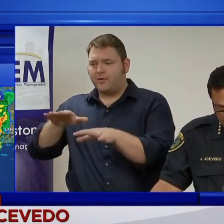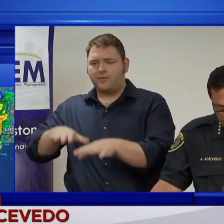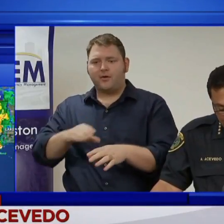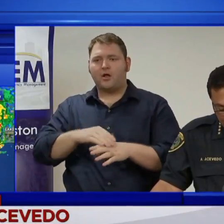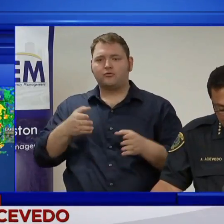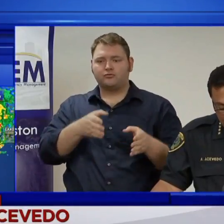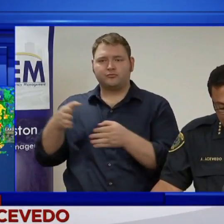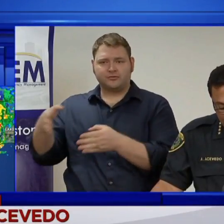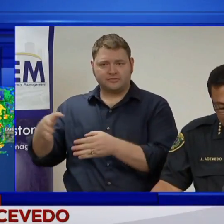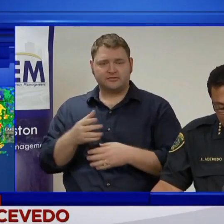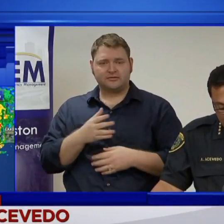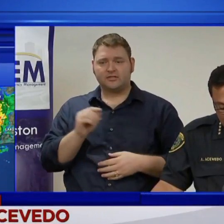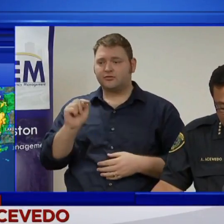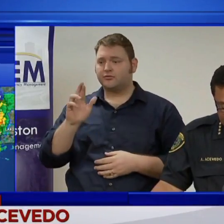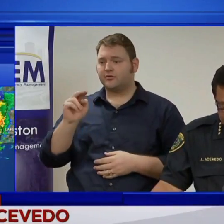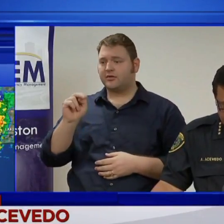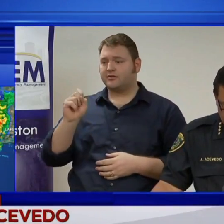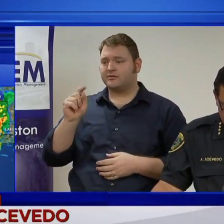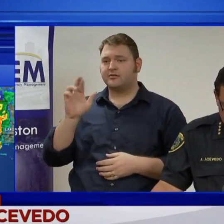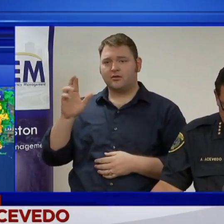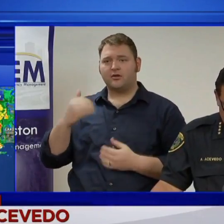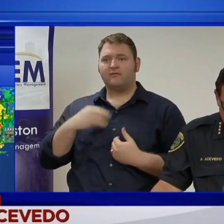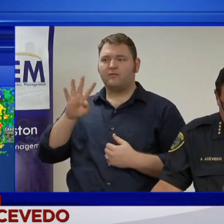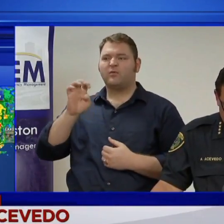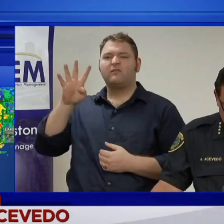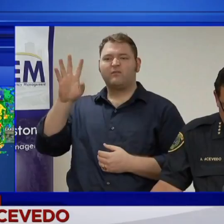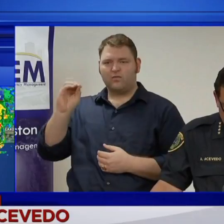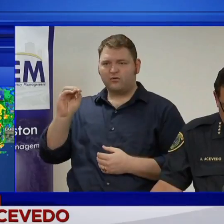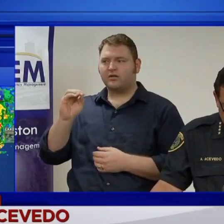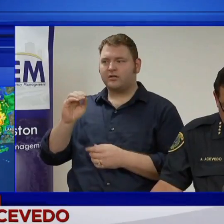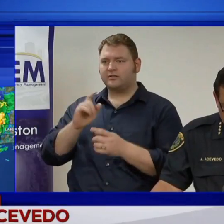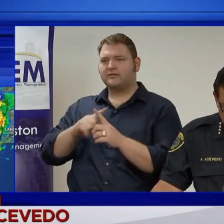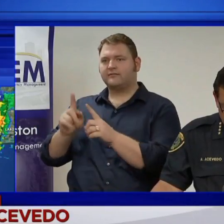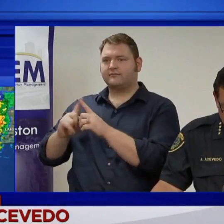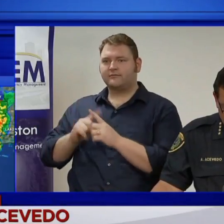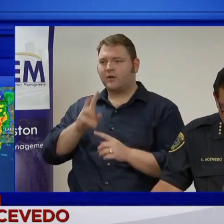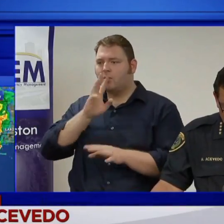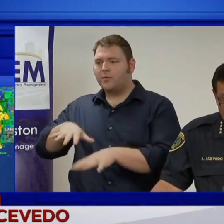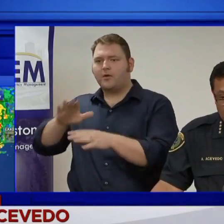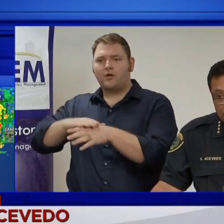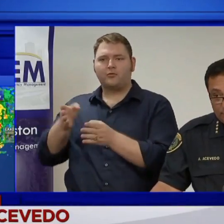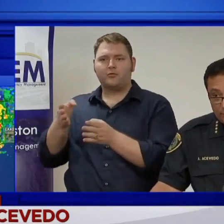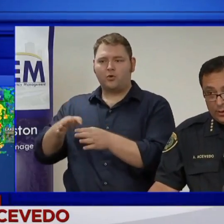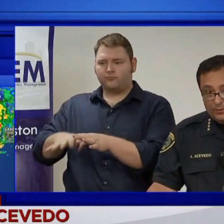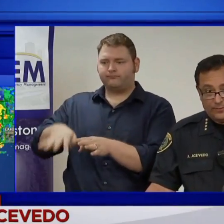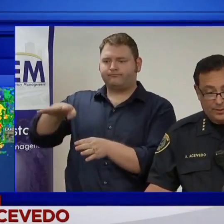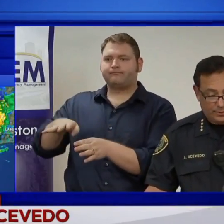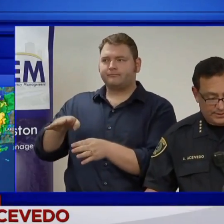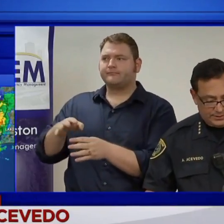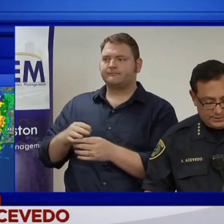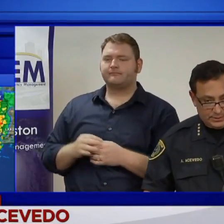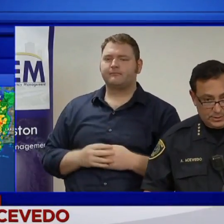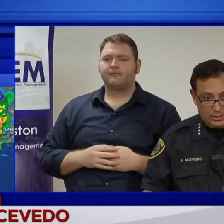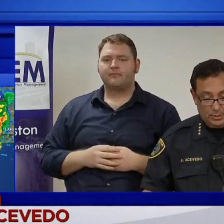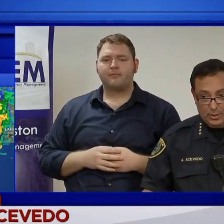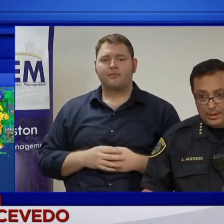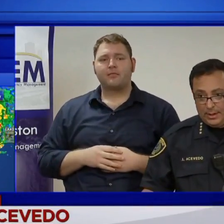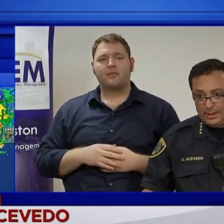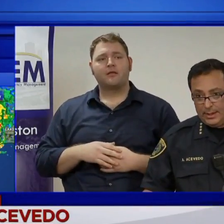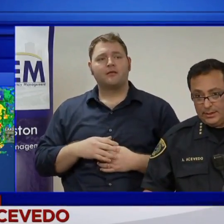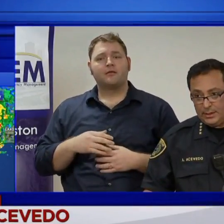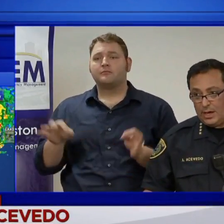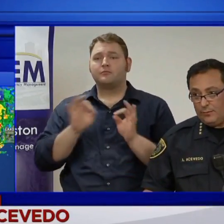track 440 high water locations throughout the region. The last thing I think is really important for our fellow agencies to